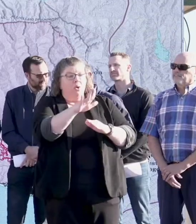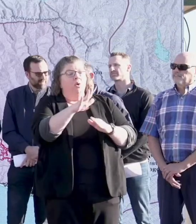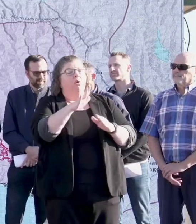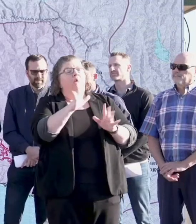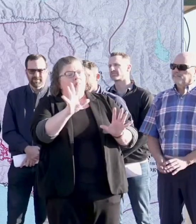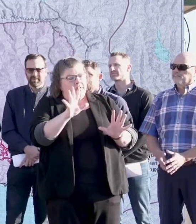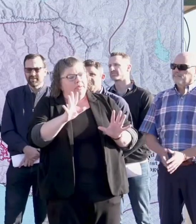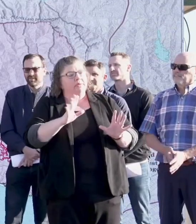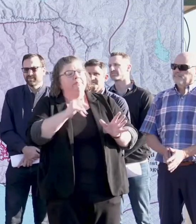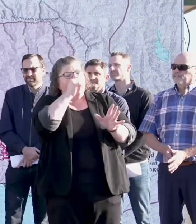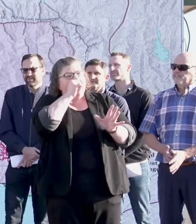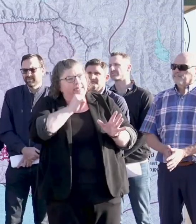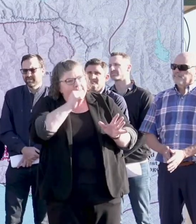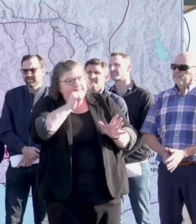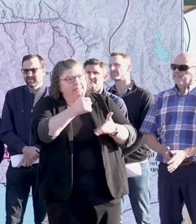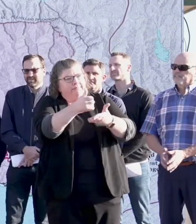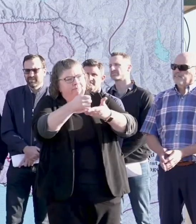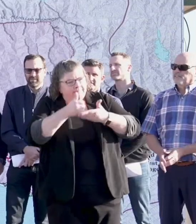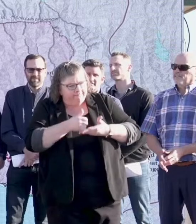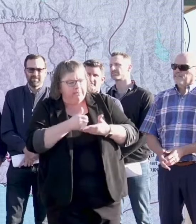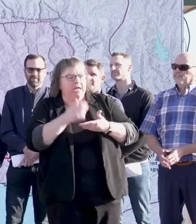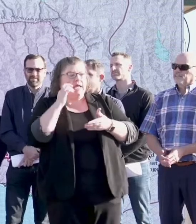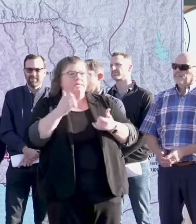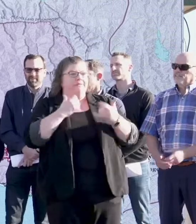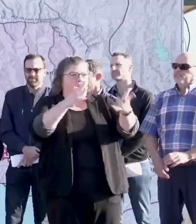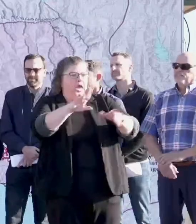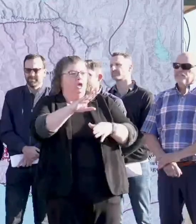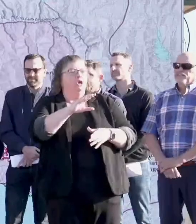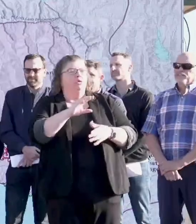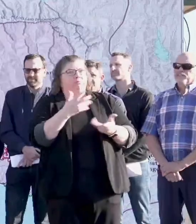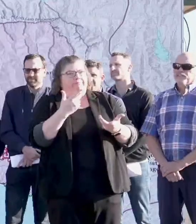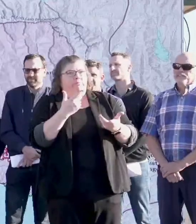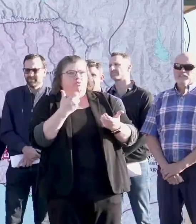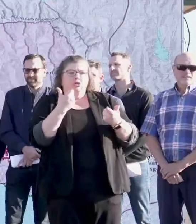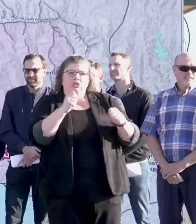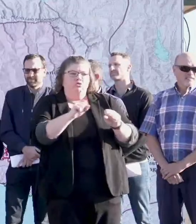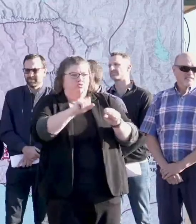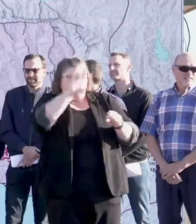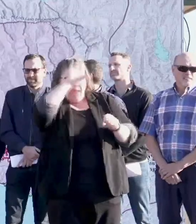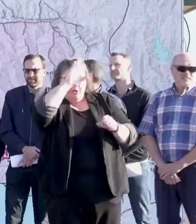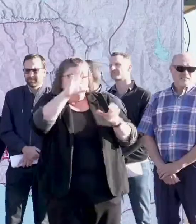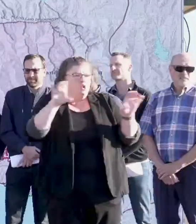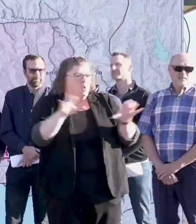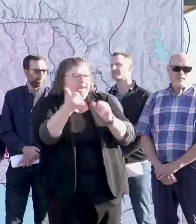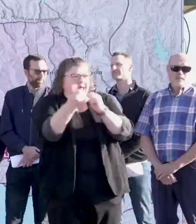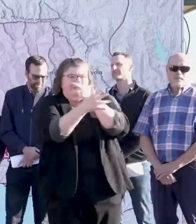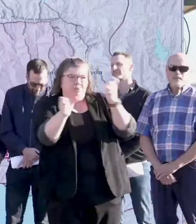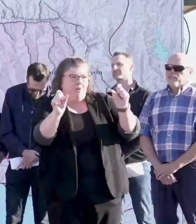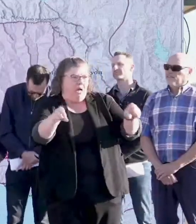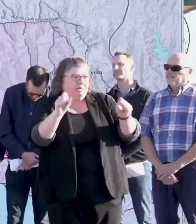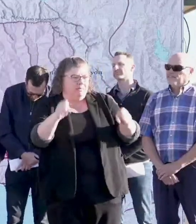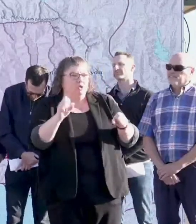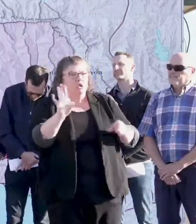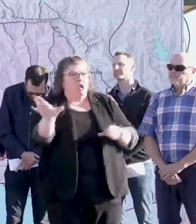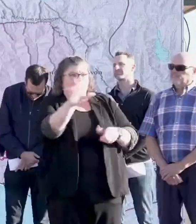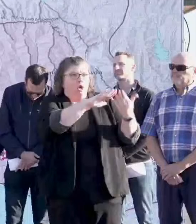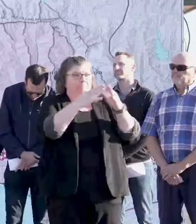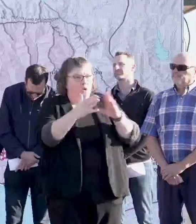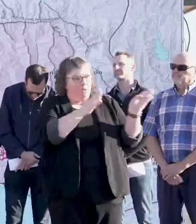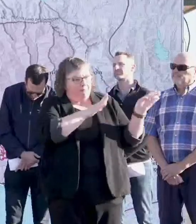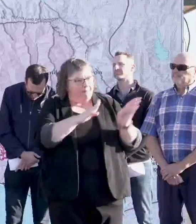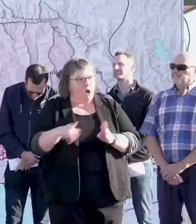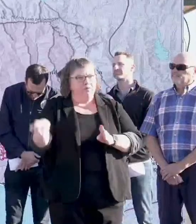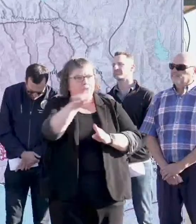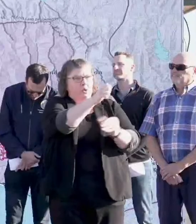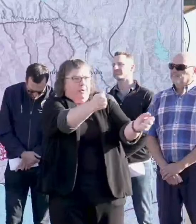consideration and your patience with us as the fire department. We are currently doing everything possible to prepare your community for your